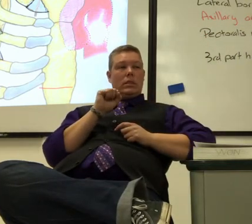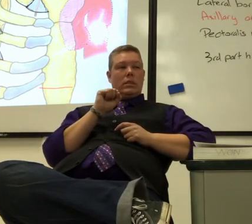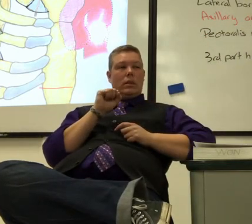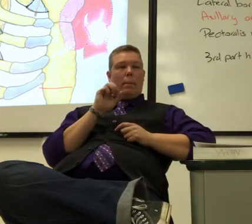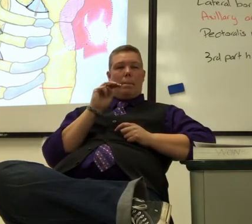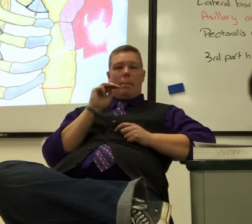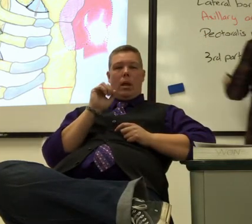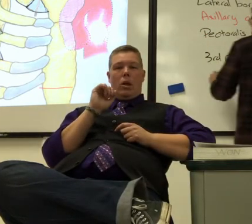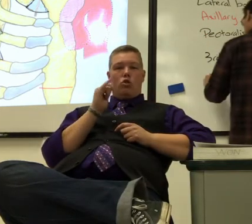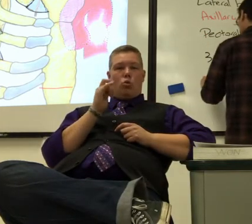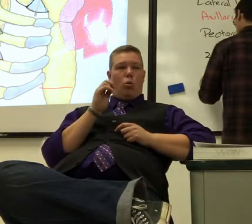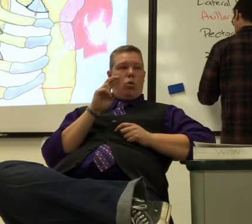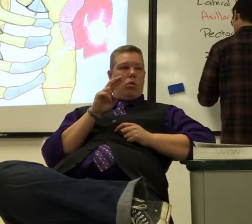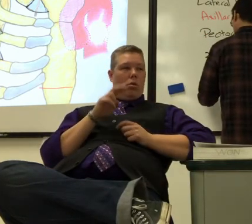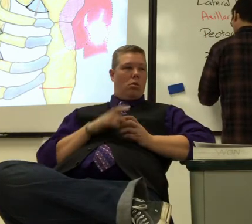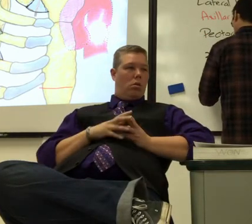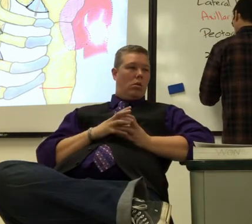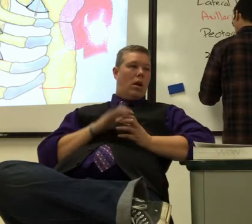Inferior border.